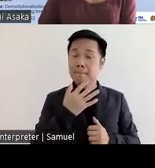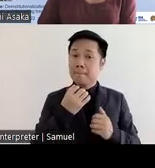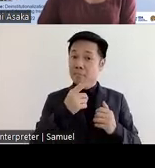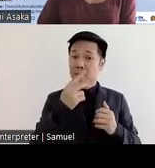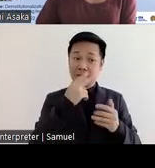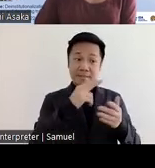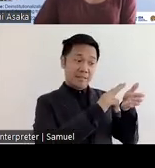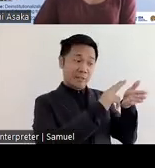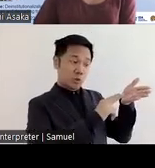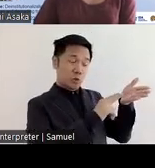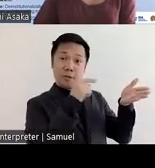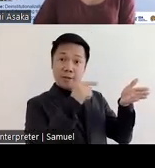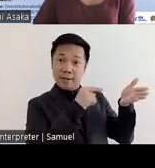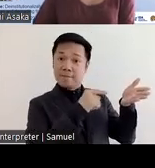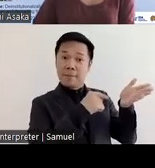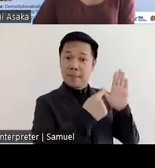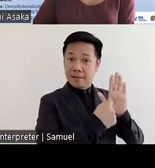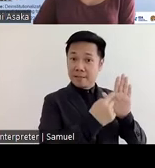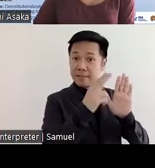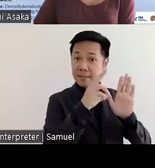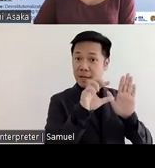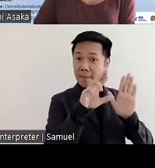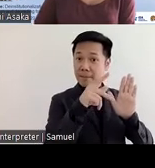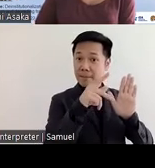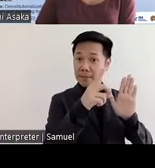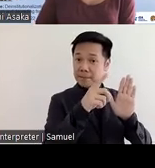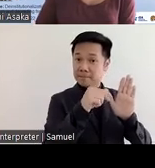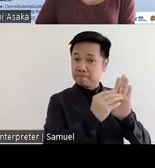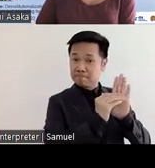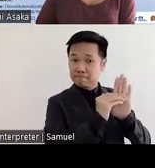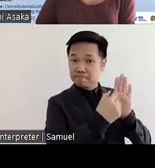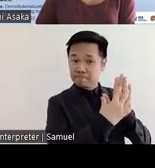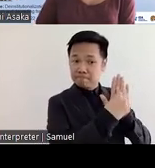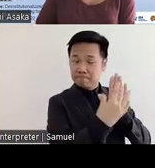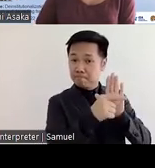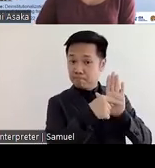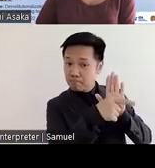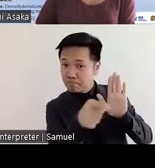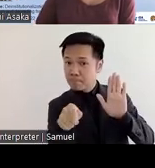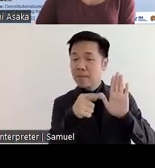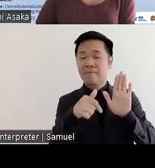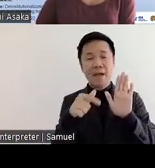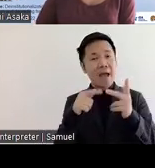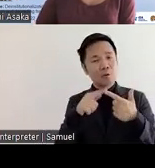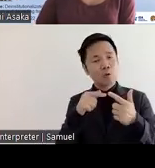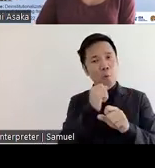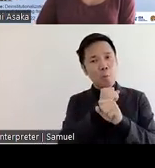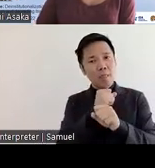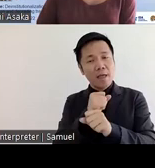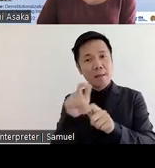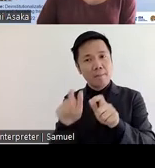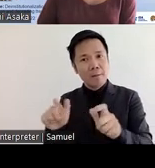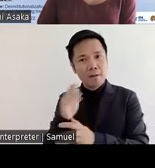the Persons with Rights for Persons with Disability and different mechanisms that protect the rights of people with